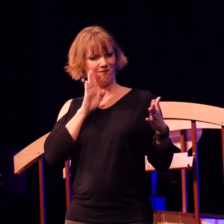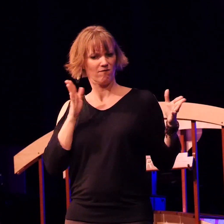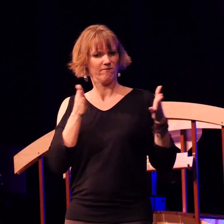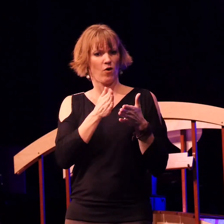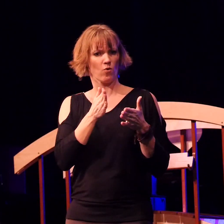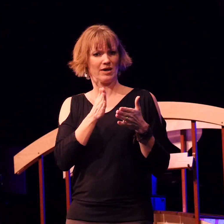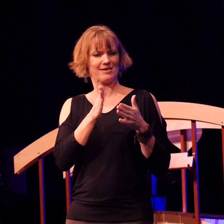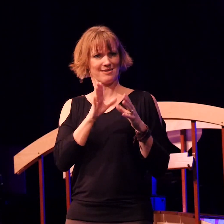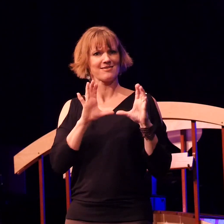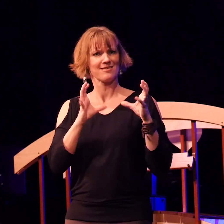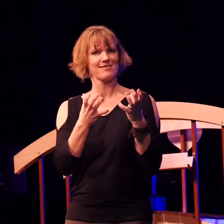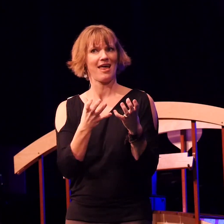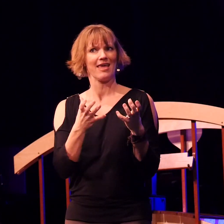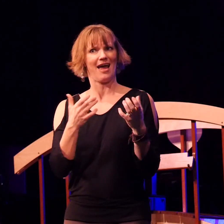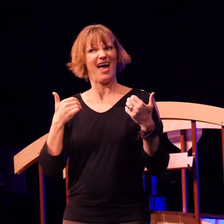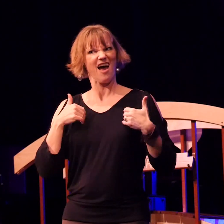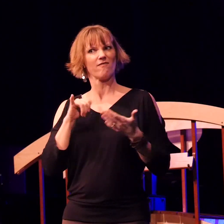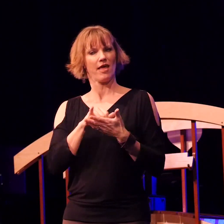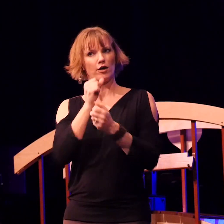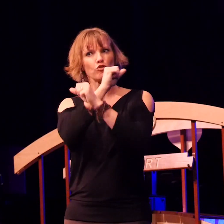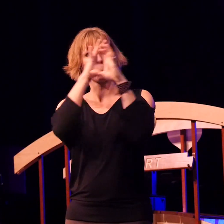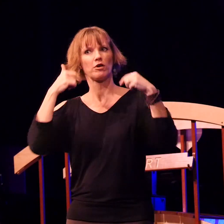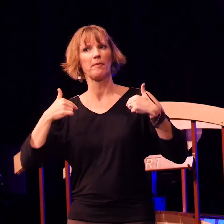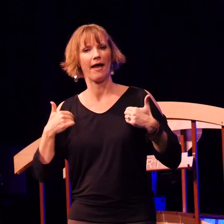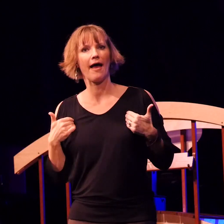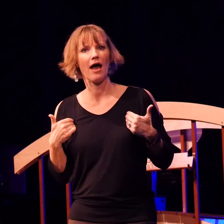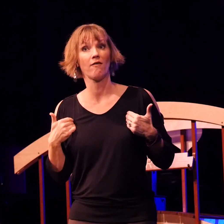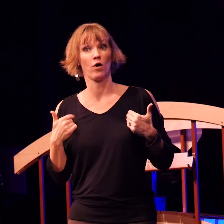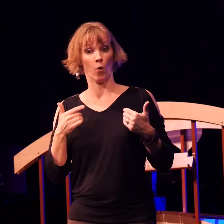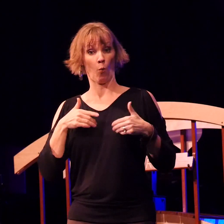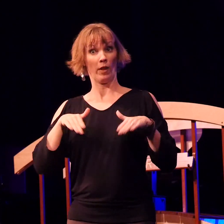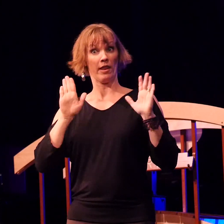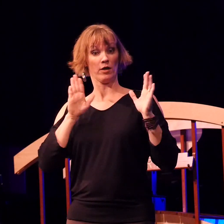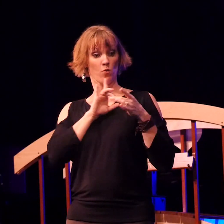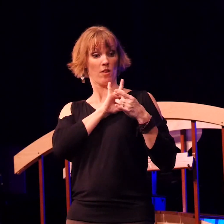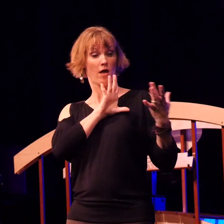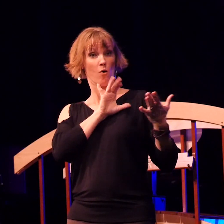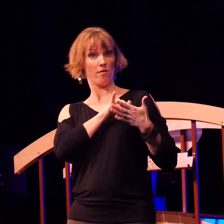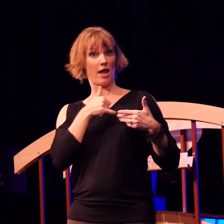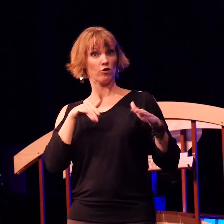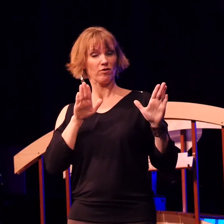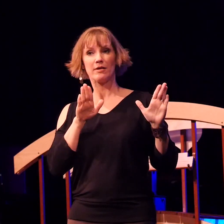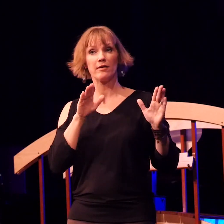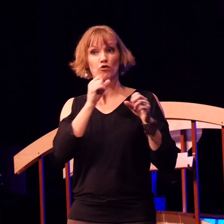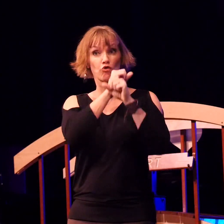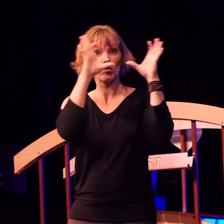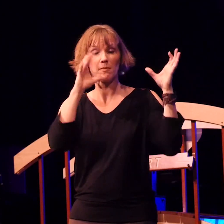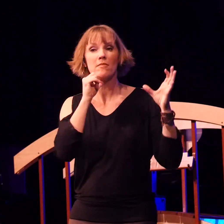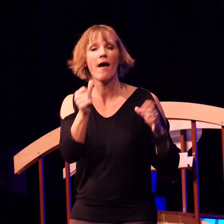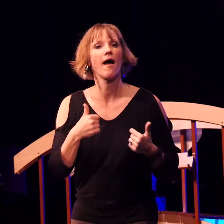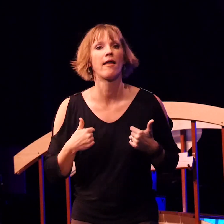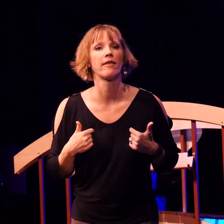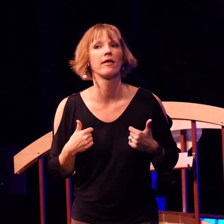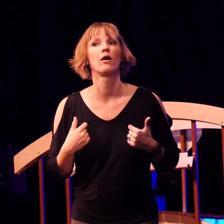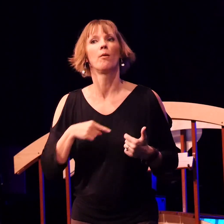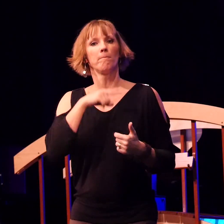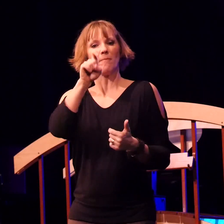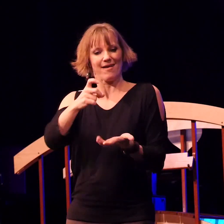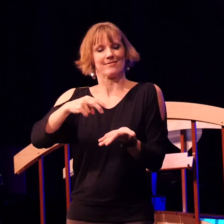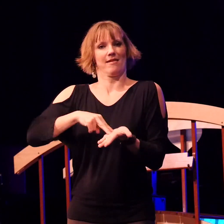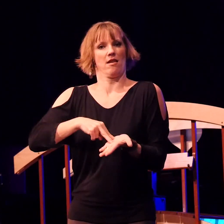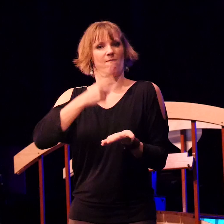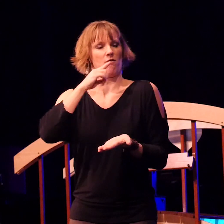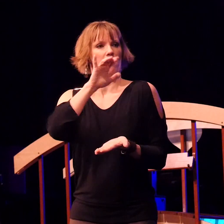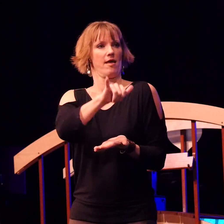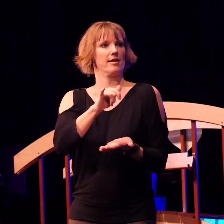dream, and I'm not willing to let it go. And I'm willing to stand for it, as we all must stand for our own